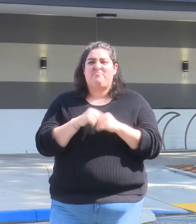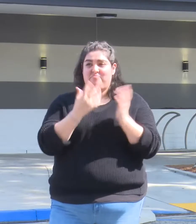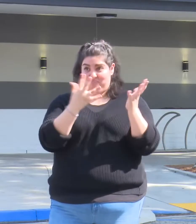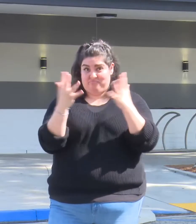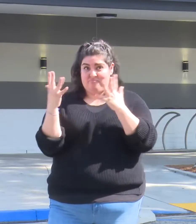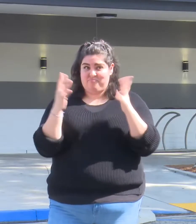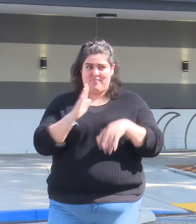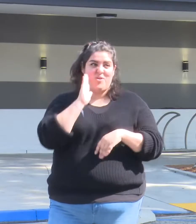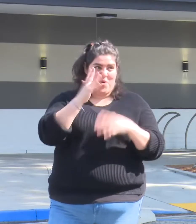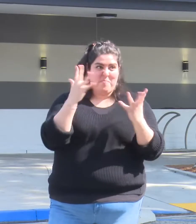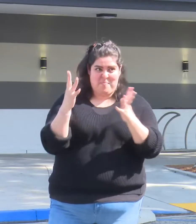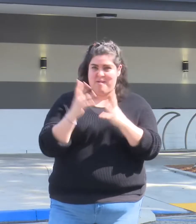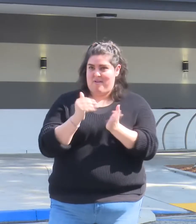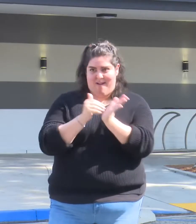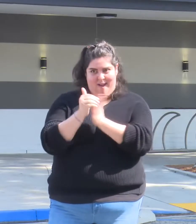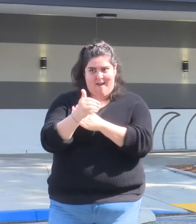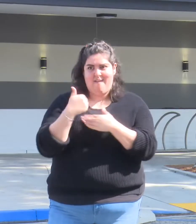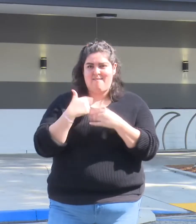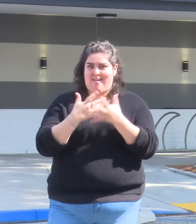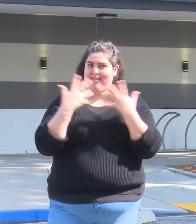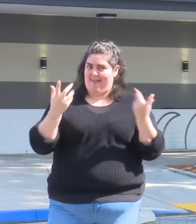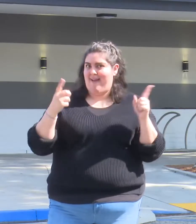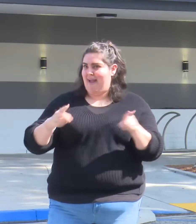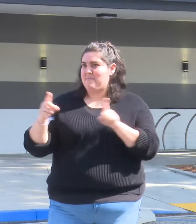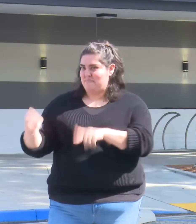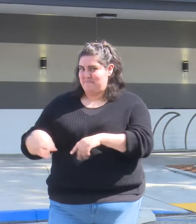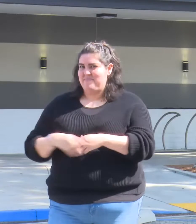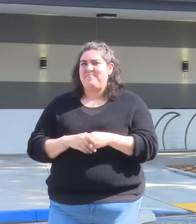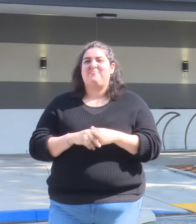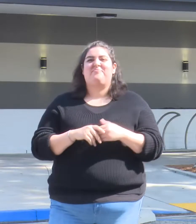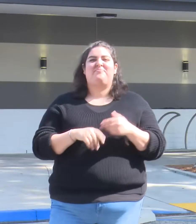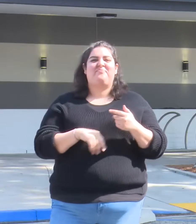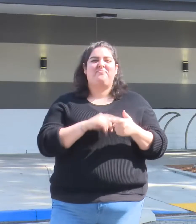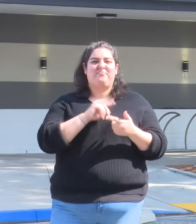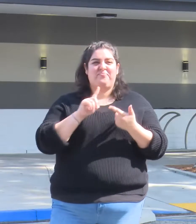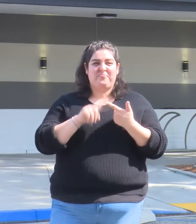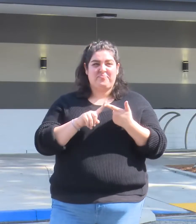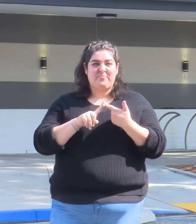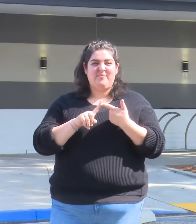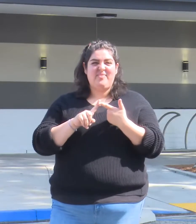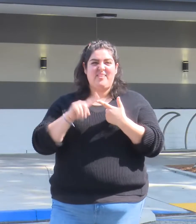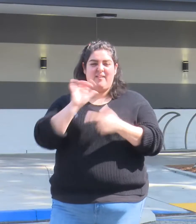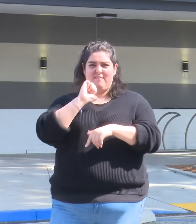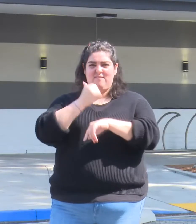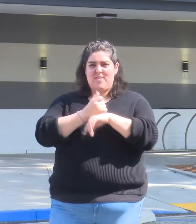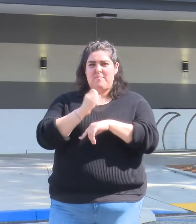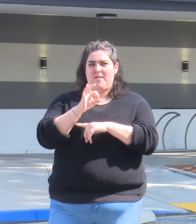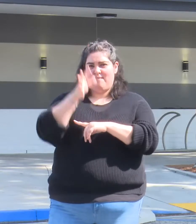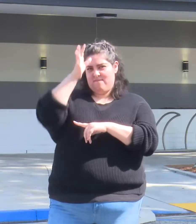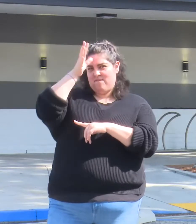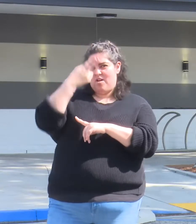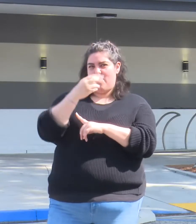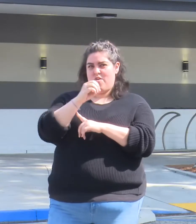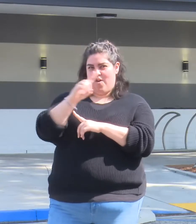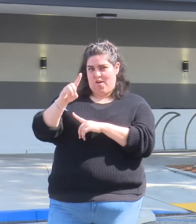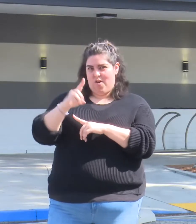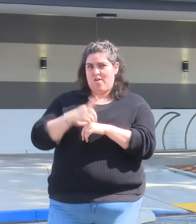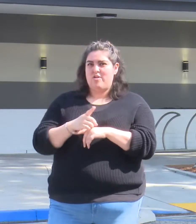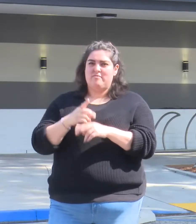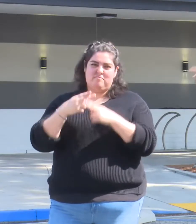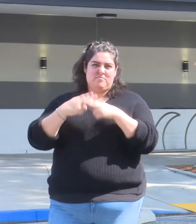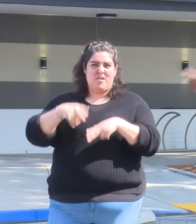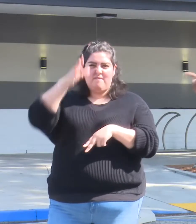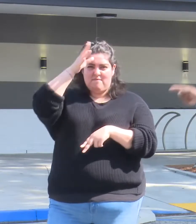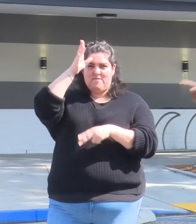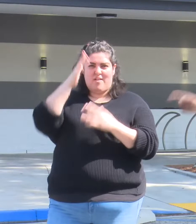be clapping a lot. It's a lot of things going into this building. The fundamentals of fatherhood program, so the father-friendly program is